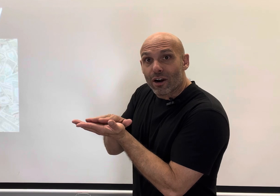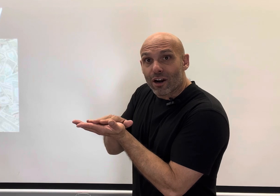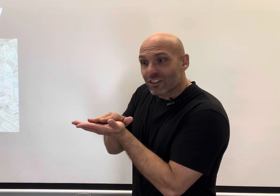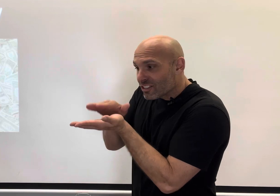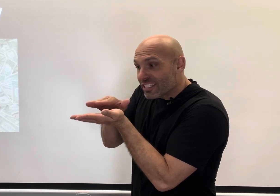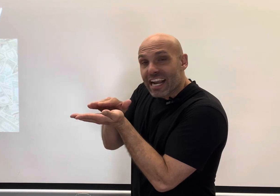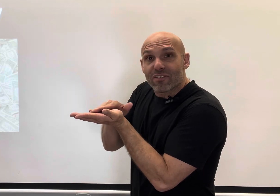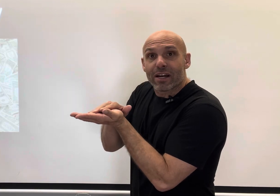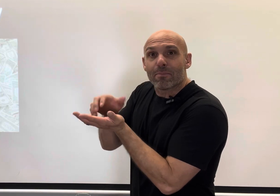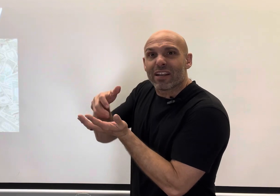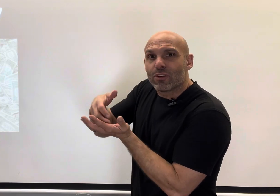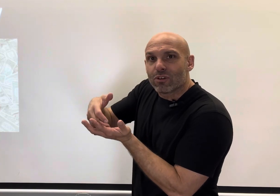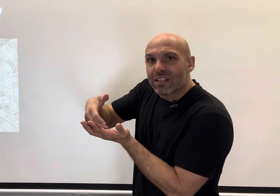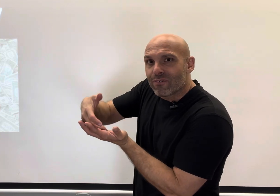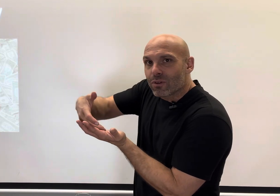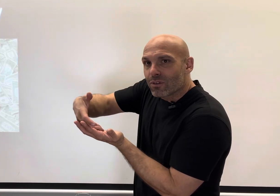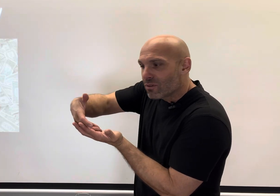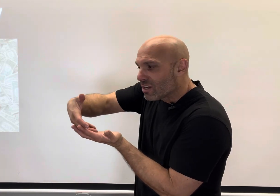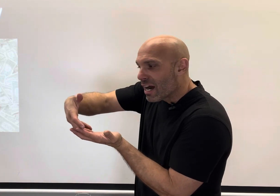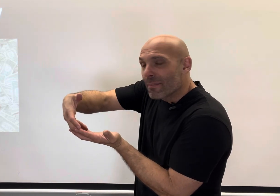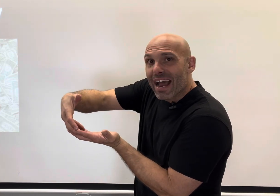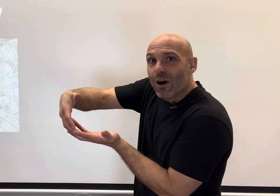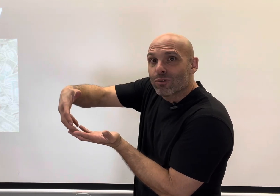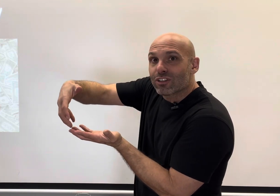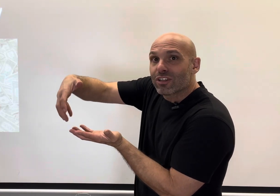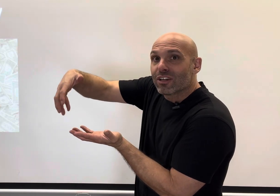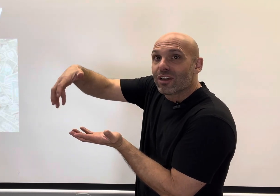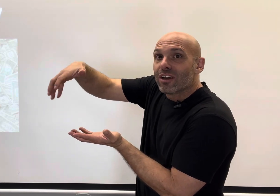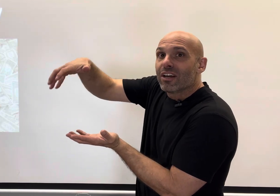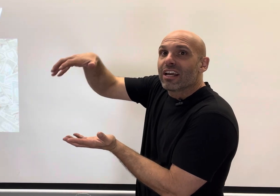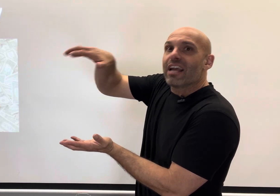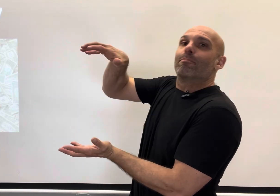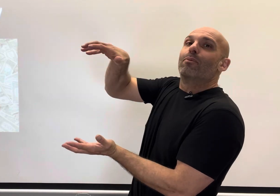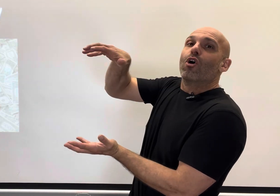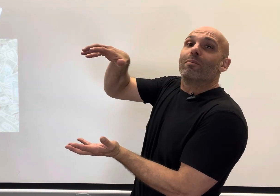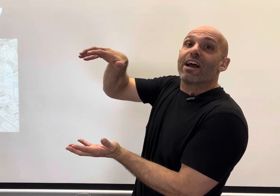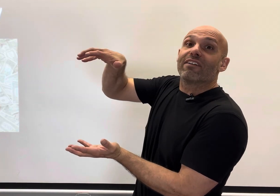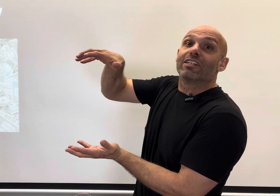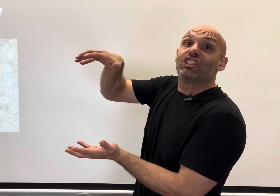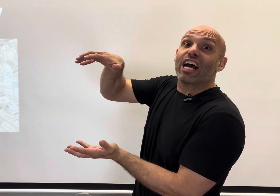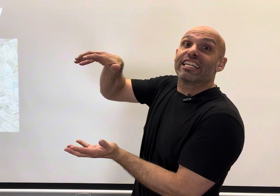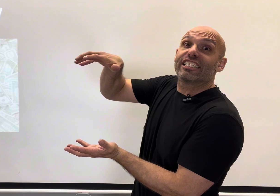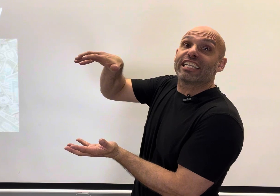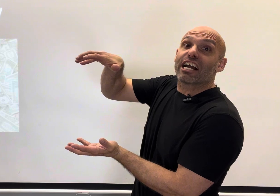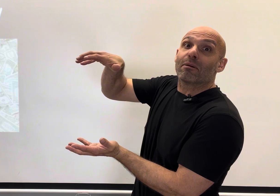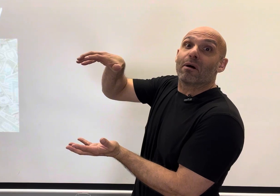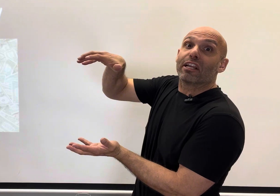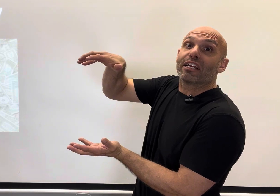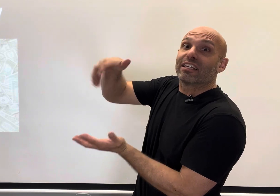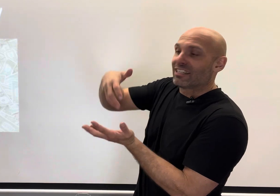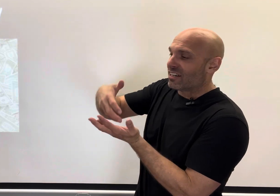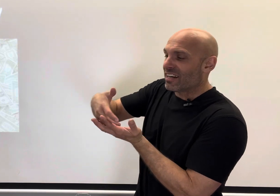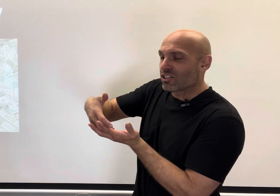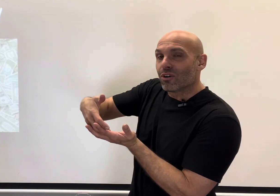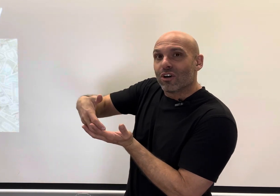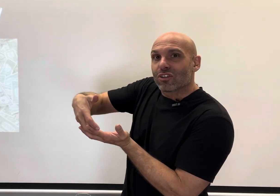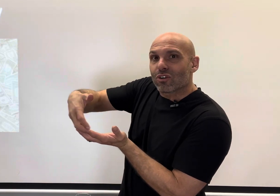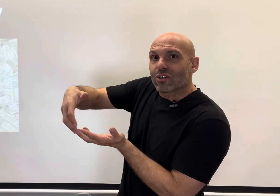our stack of money. But if you come out, and boom, now you have a giant stack of money. All right, so with